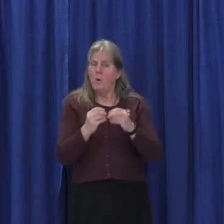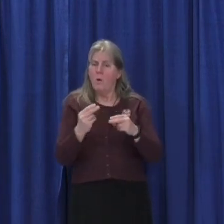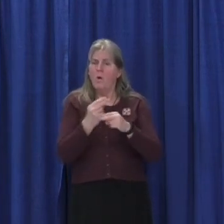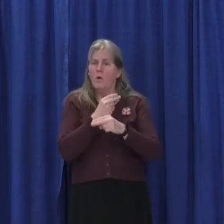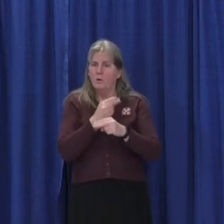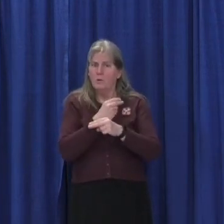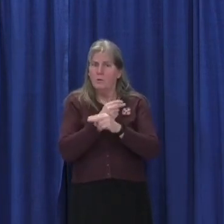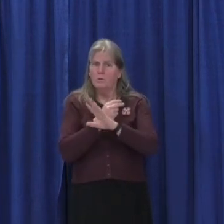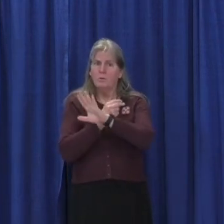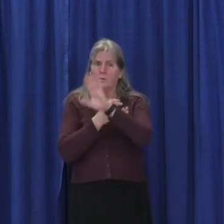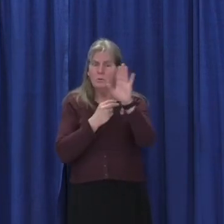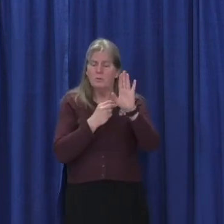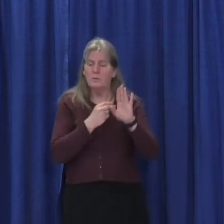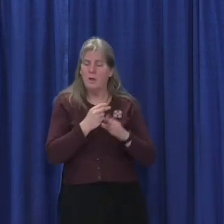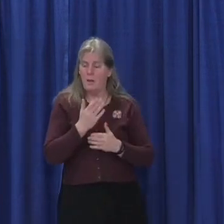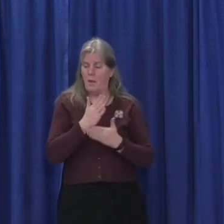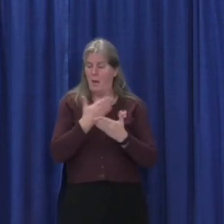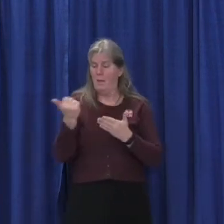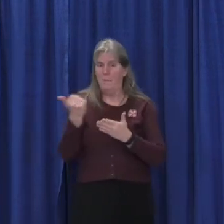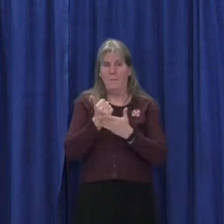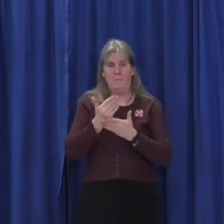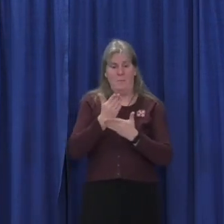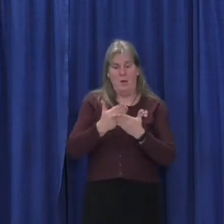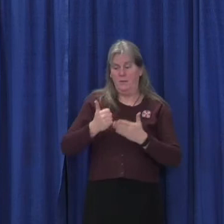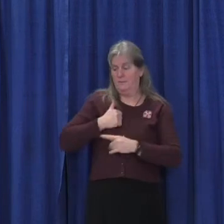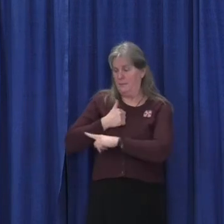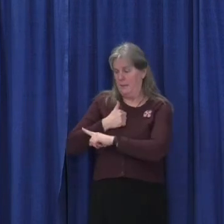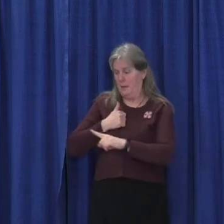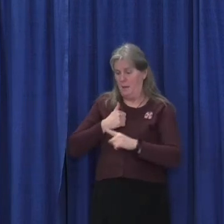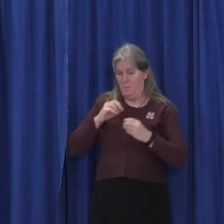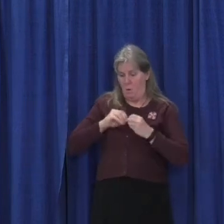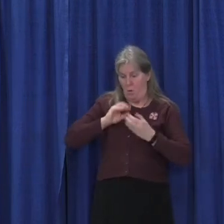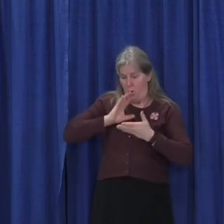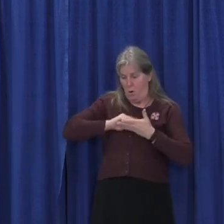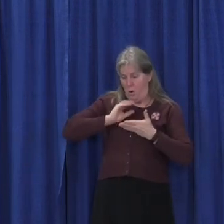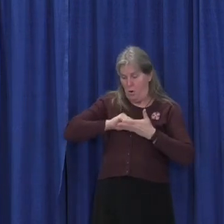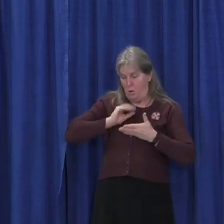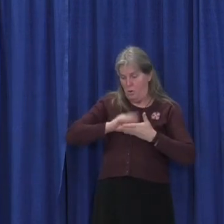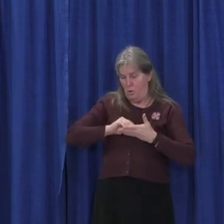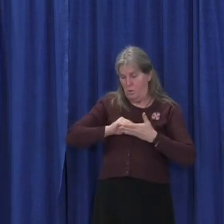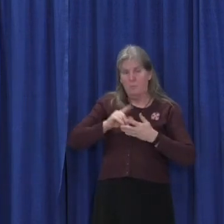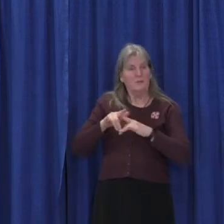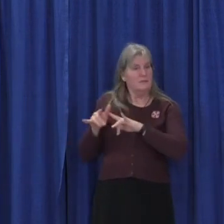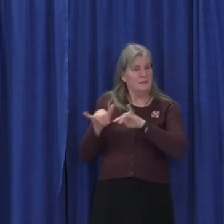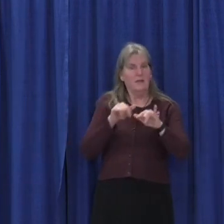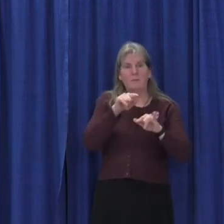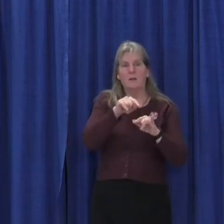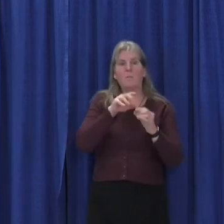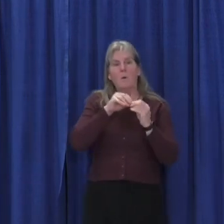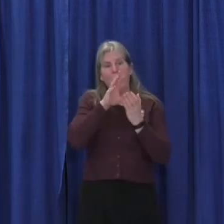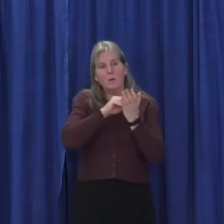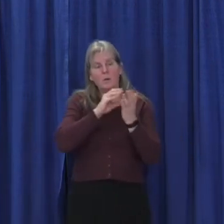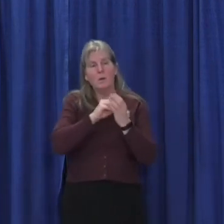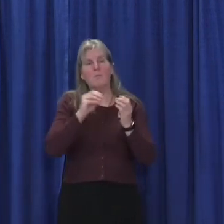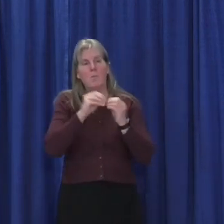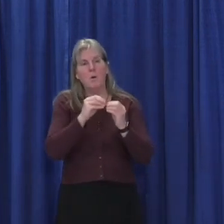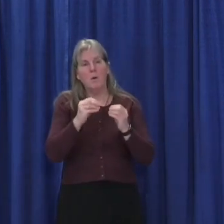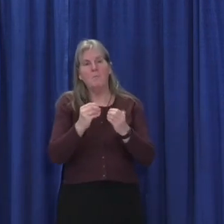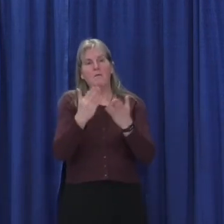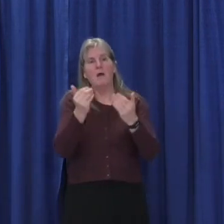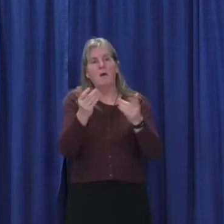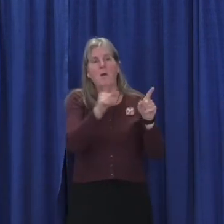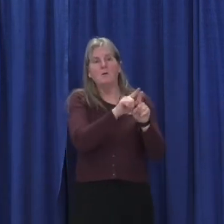learn more about the appropriate use of these technologies, we will continue to do so. Thank you. Thank